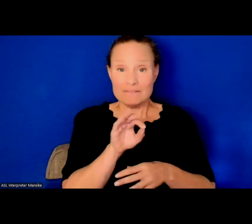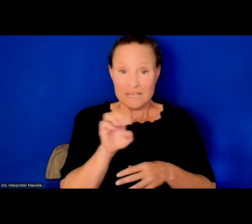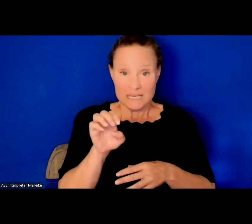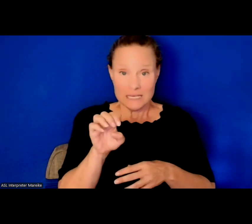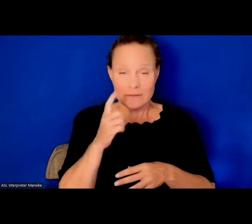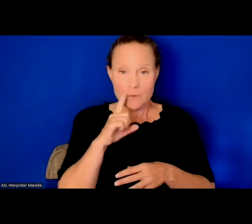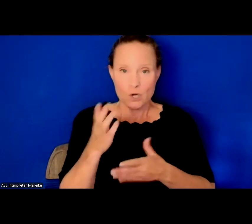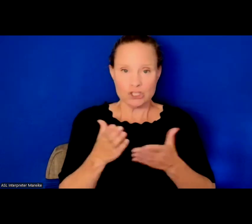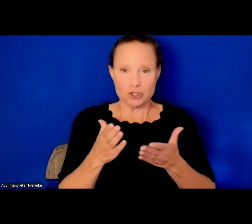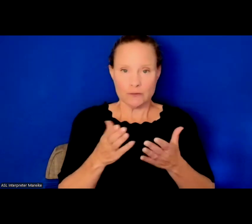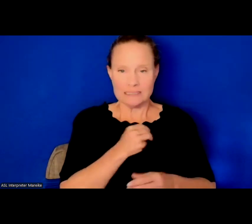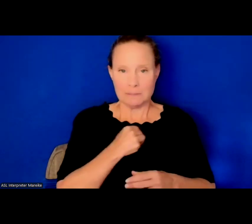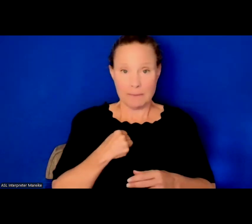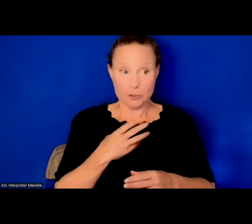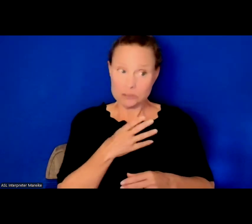it.